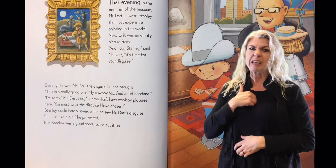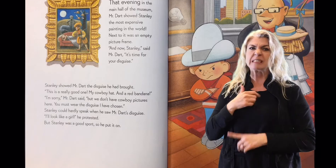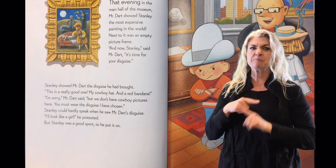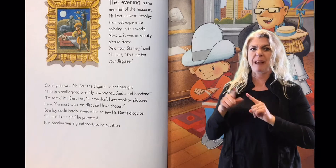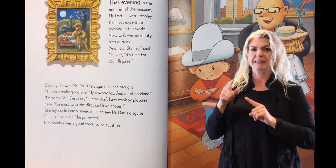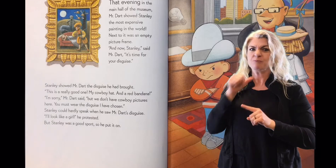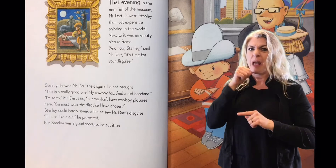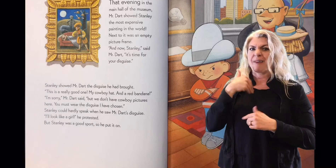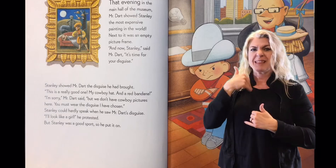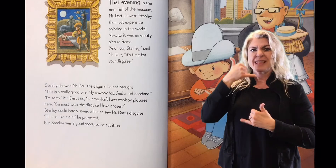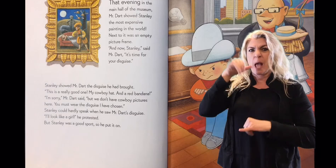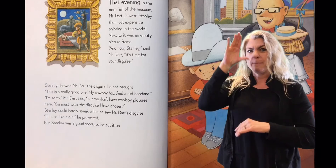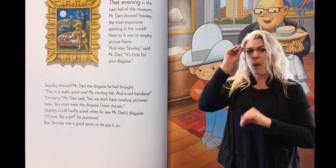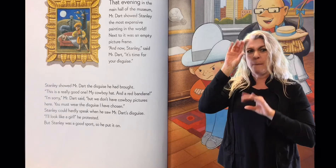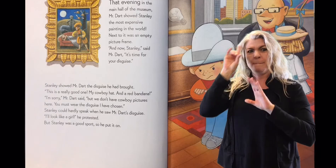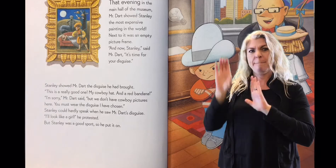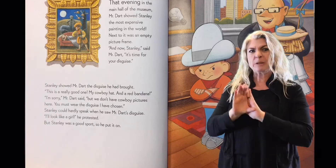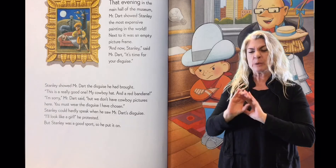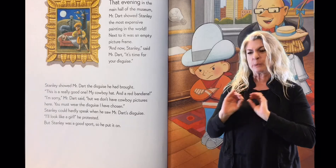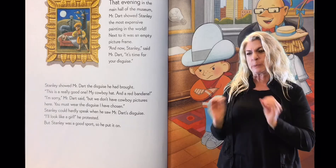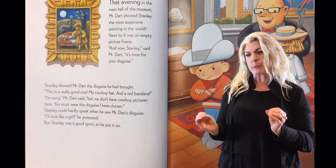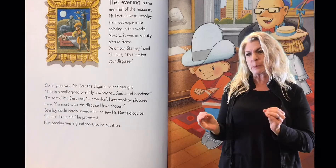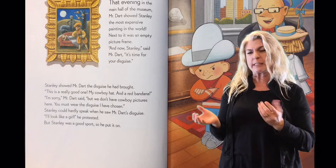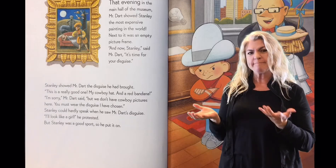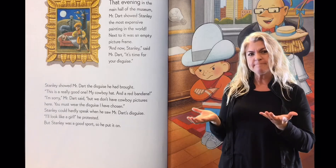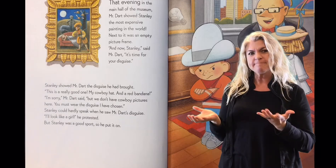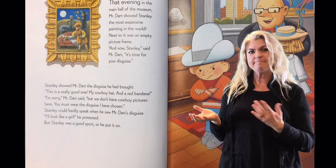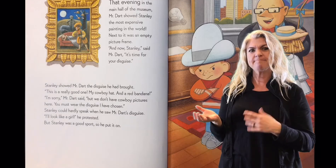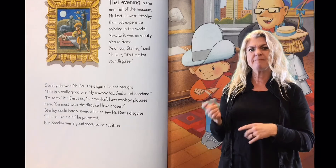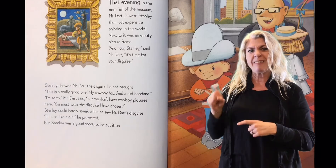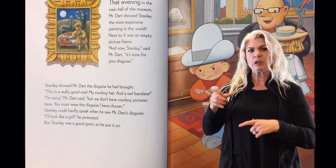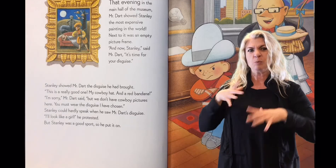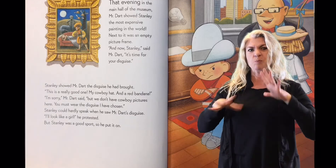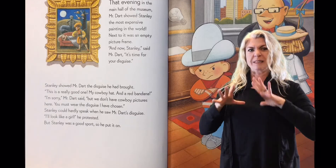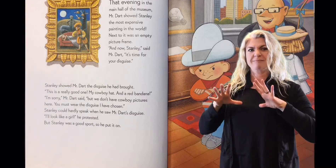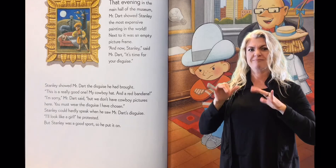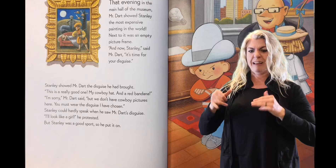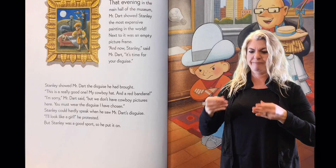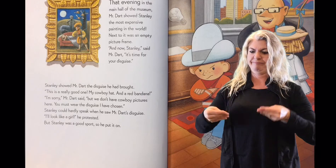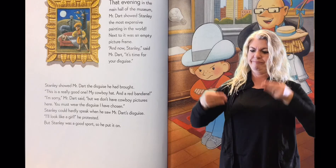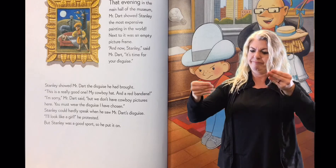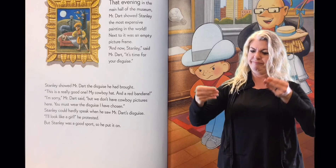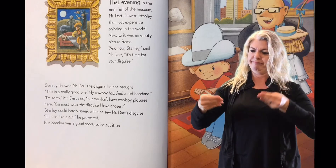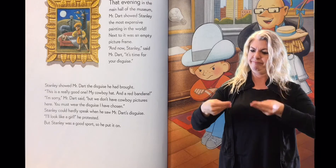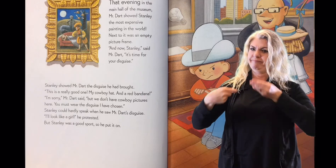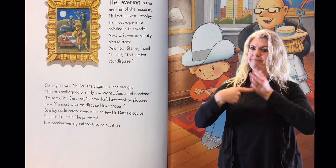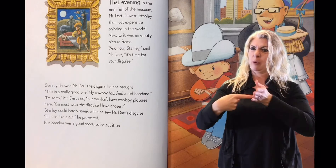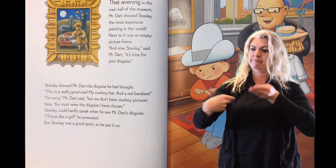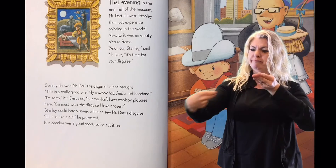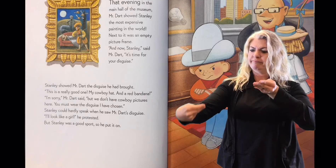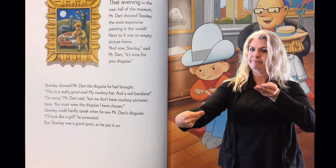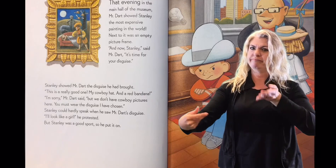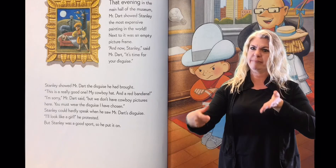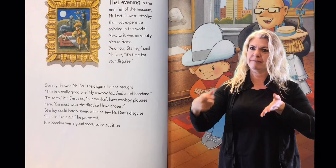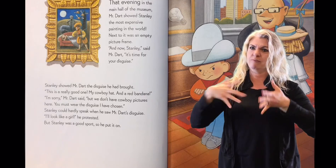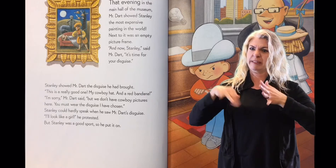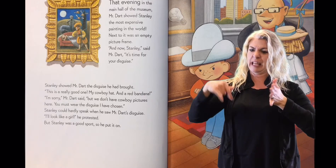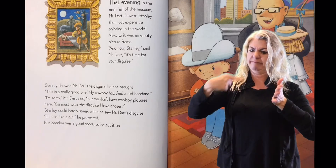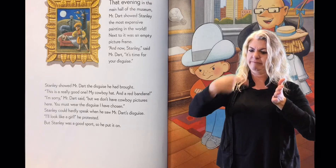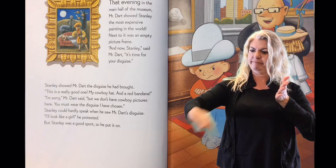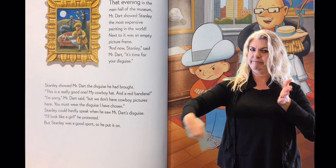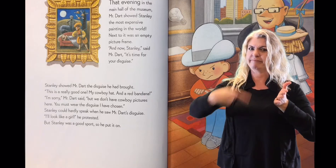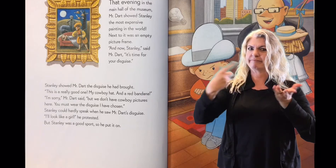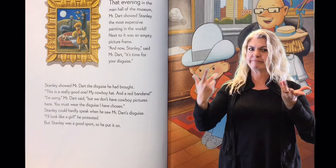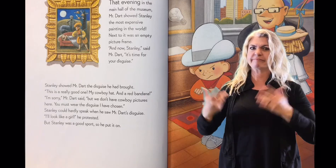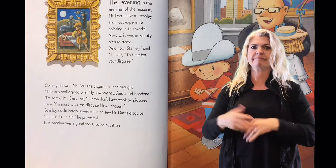"I'm sorry," Mr. Dart said, "but we don't have cowboy pictures here. You must wear the disguise I